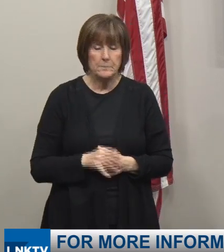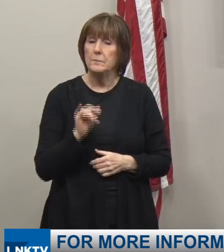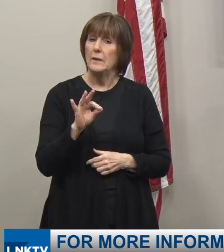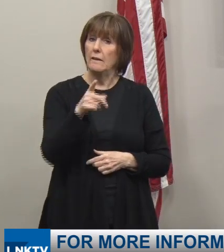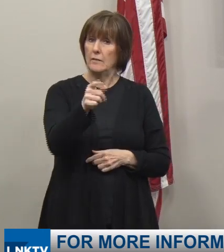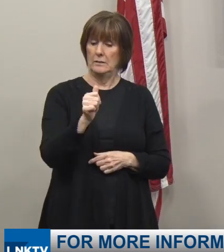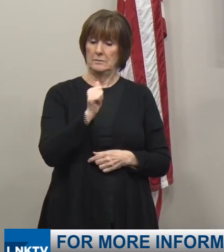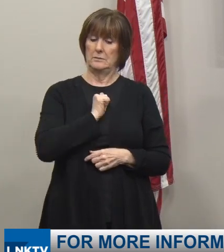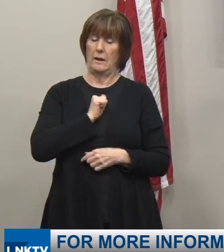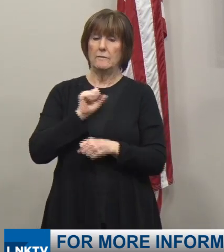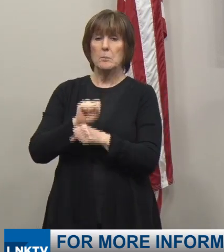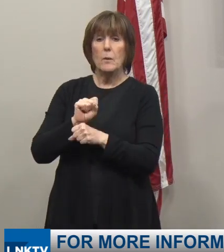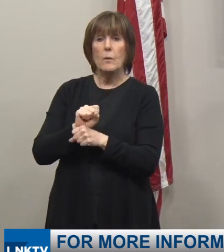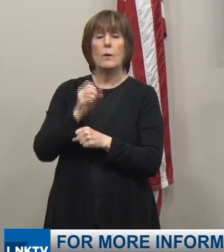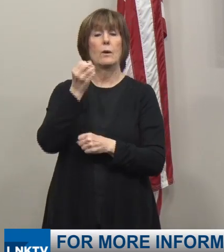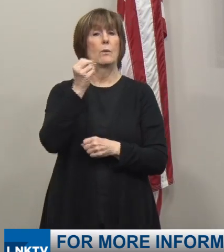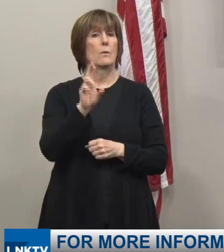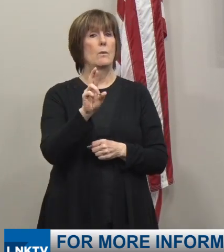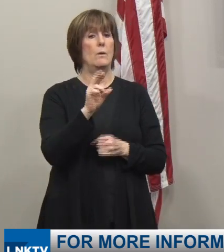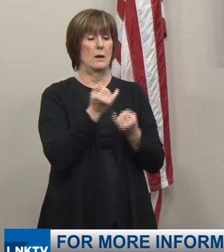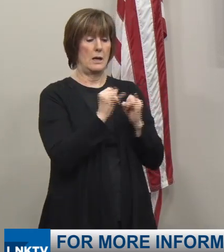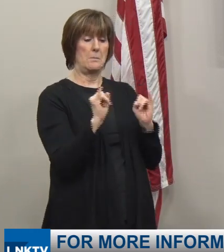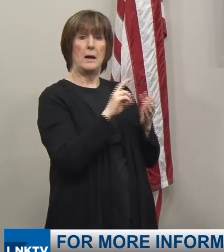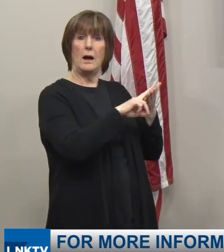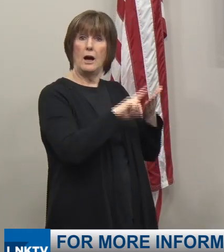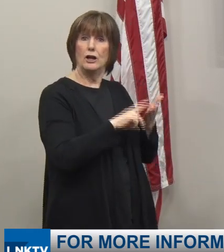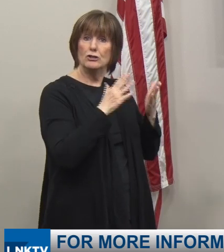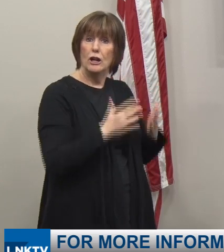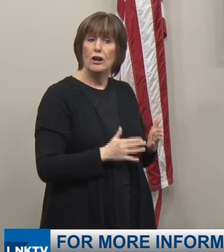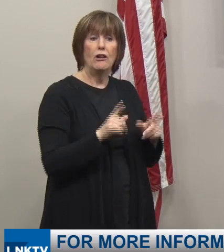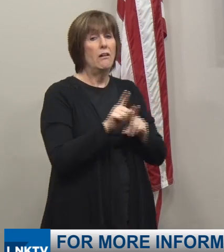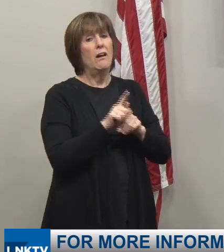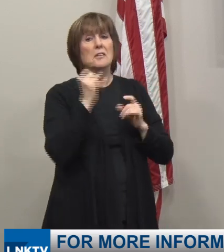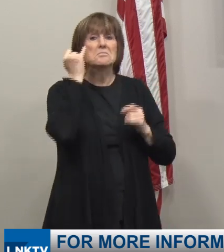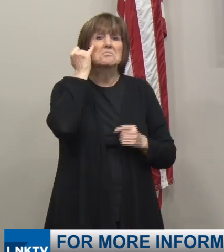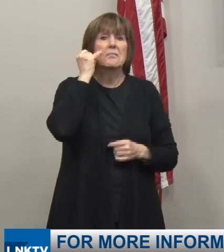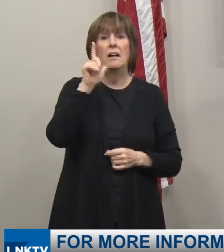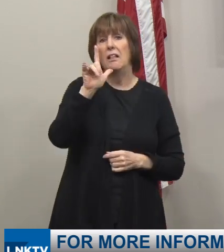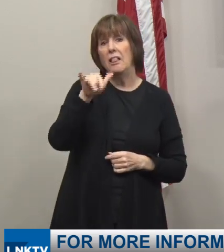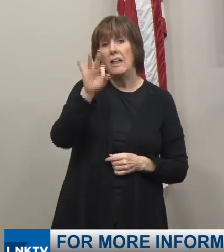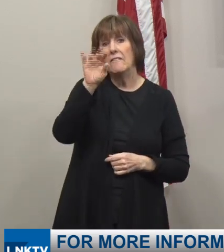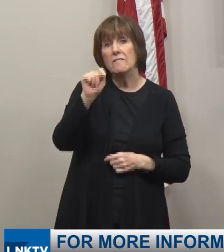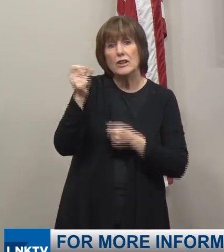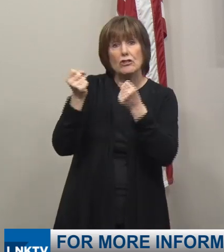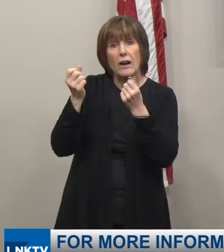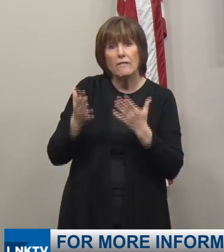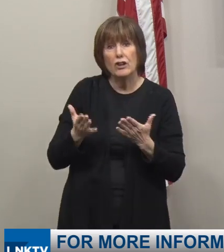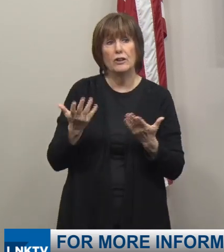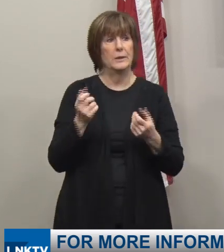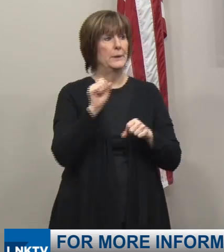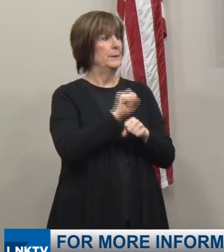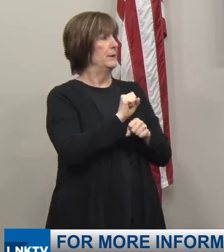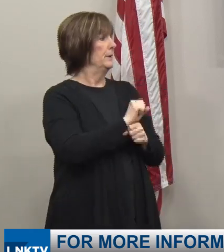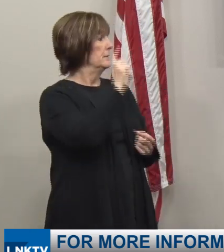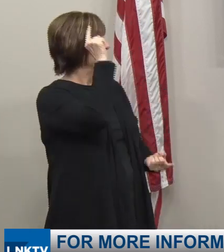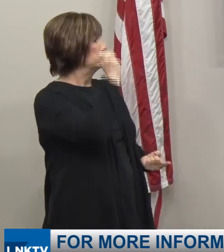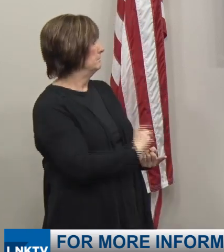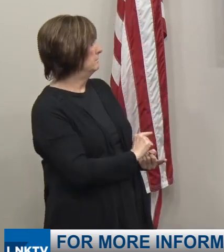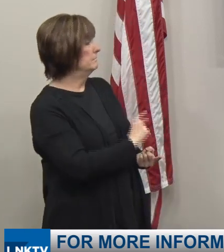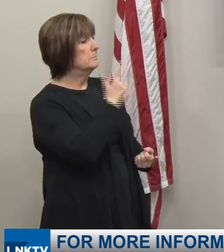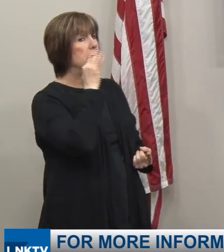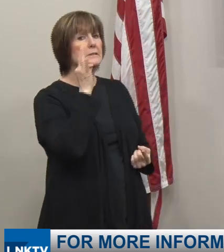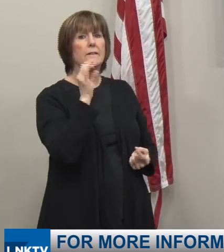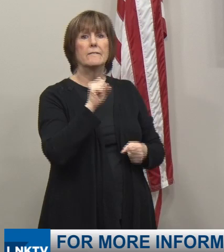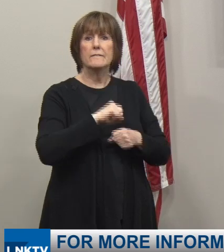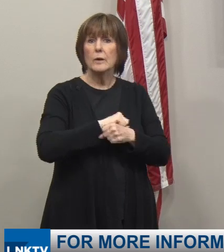you're self-employed or if you're an independent contractor, like a Lyft driver, and if you're having less work as a result of